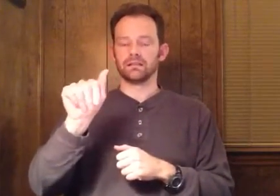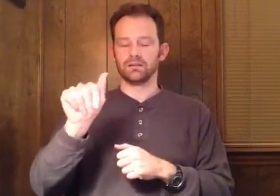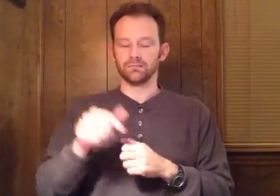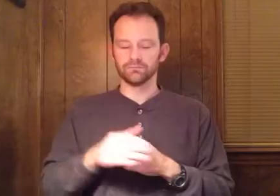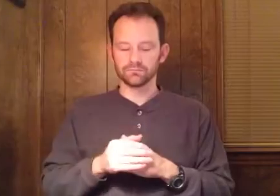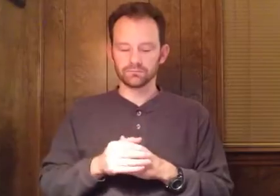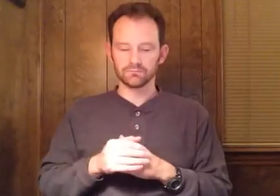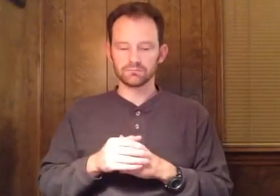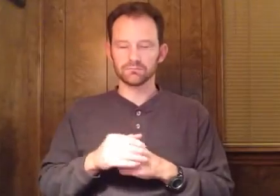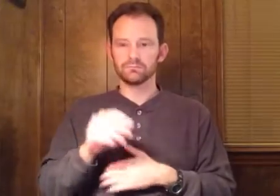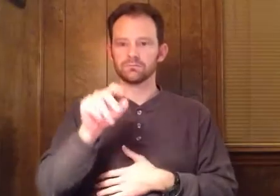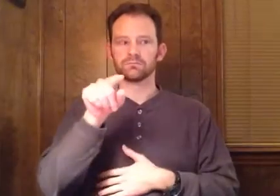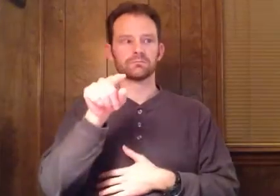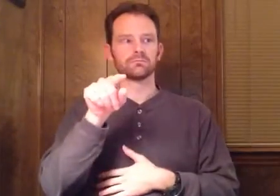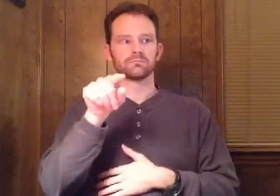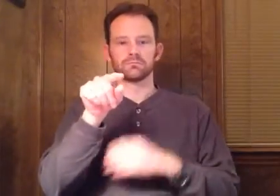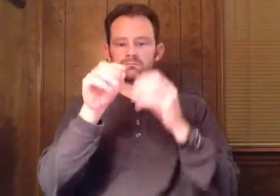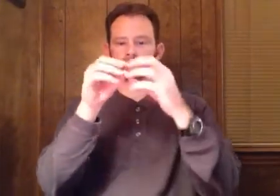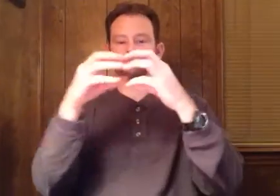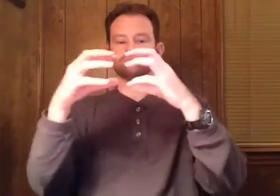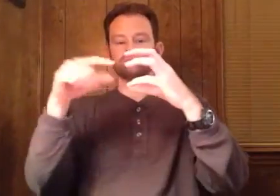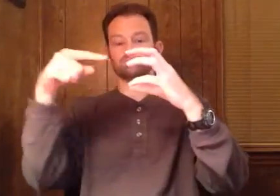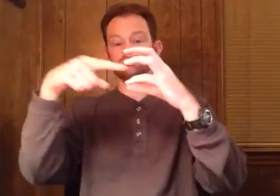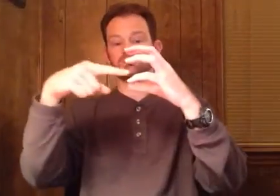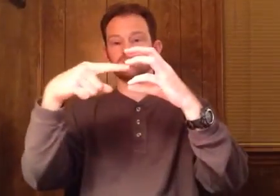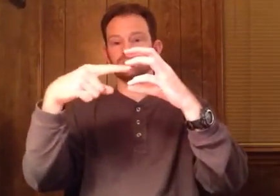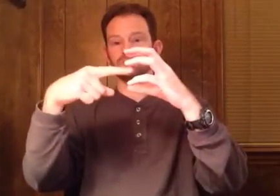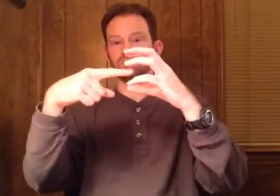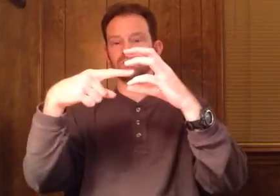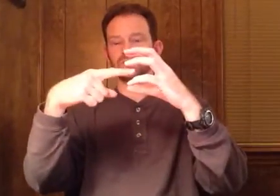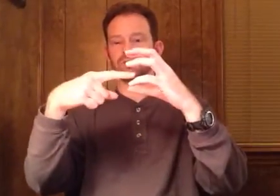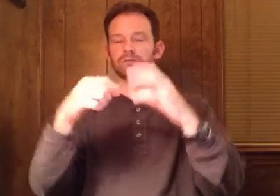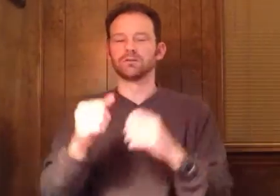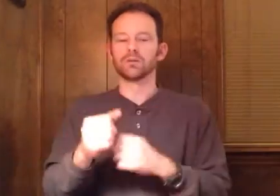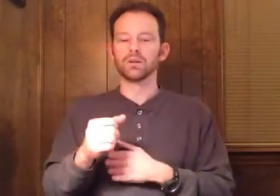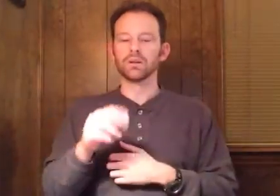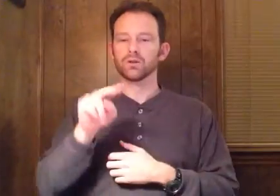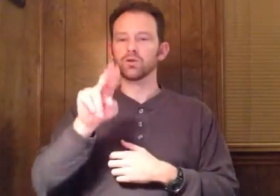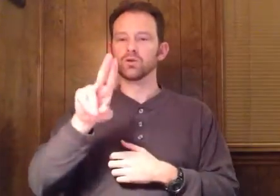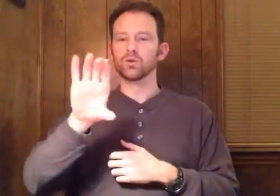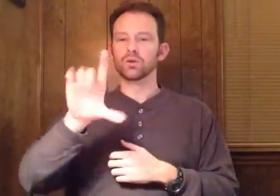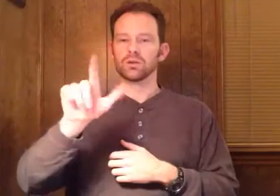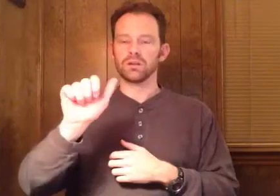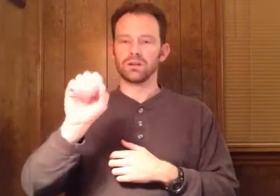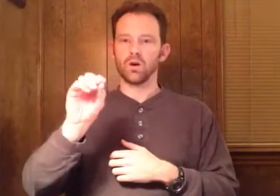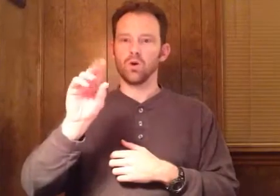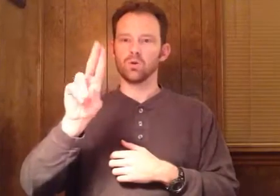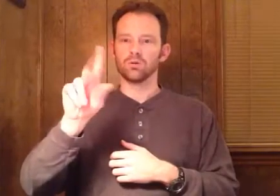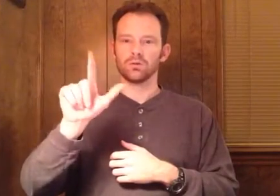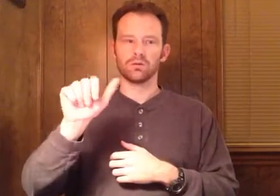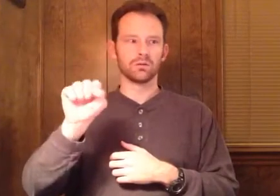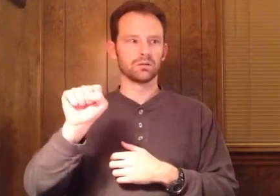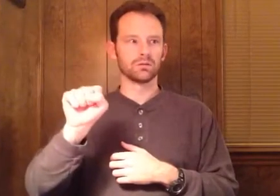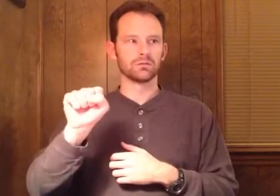molecules. Located at the center of the nucleus is the nucleolus. The nucleolus is where the assembly